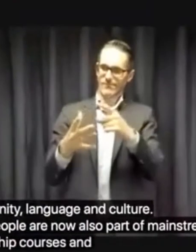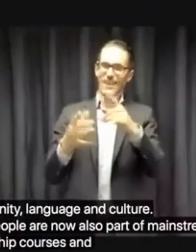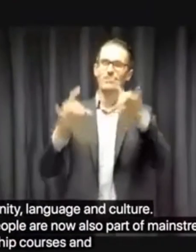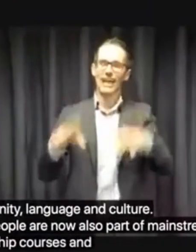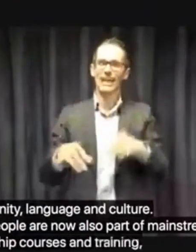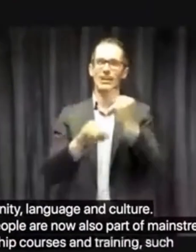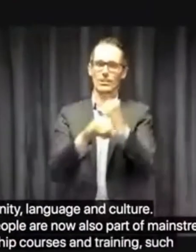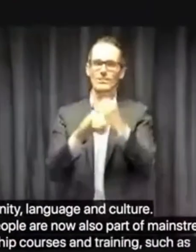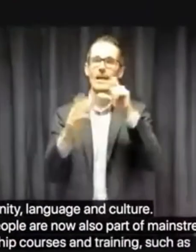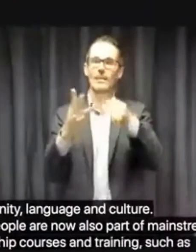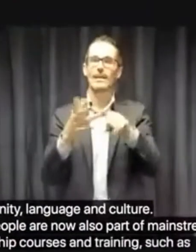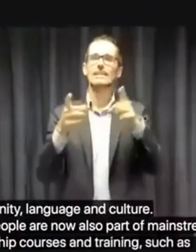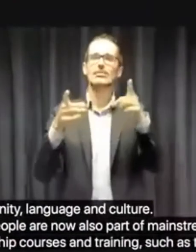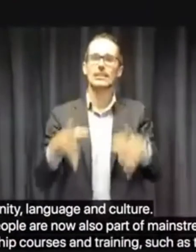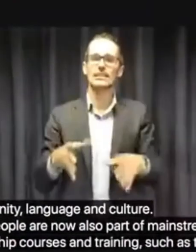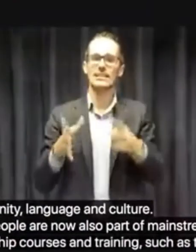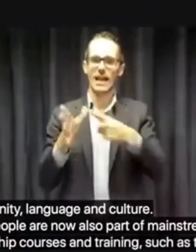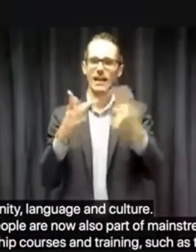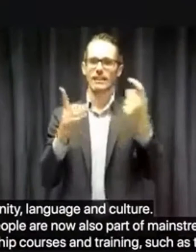Company Directors.